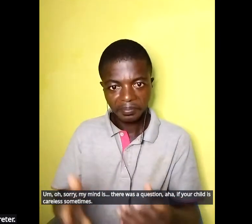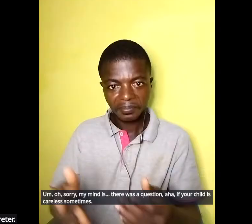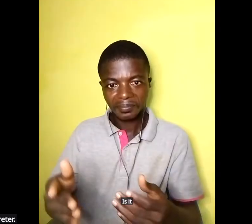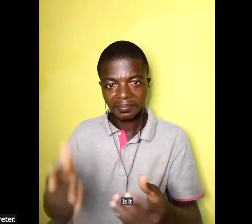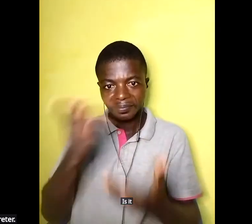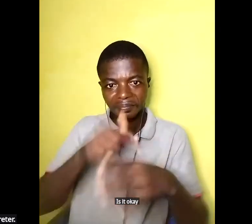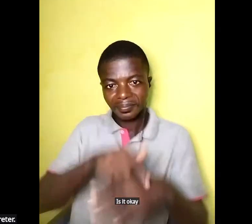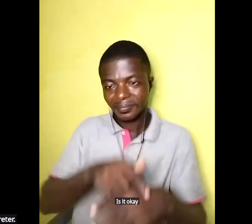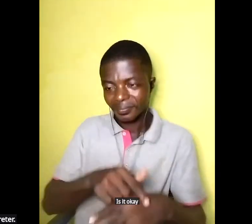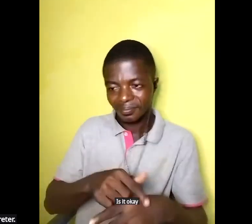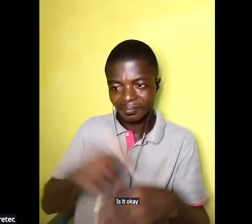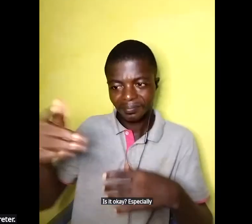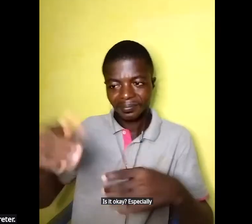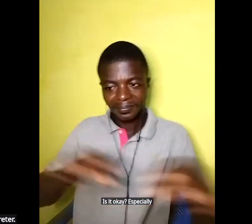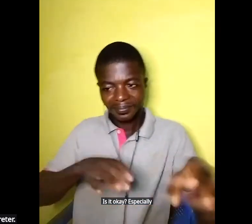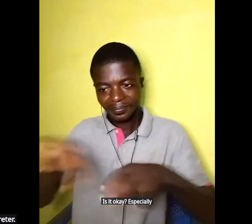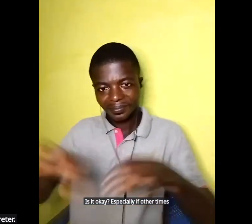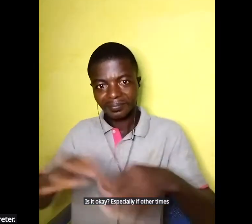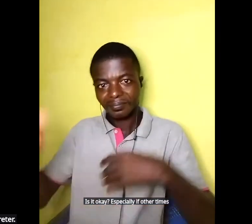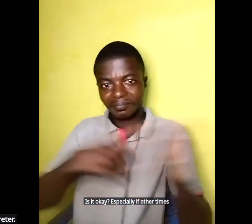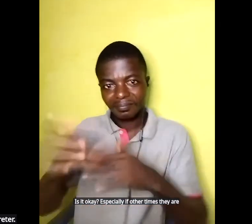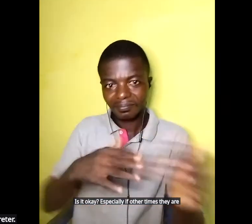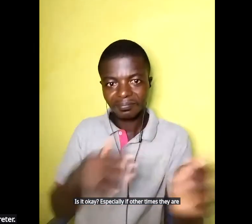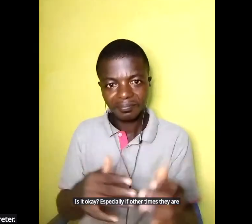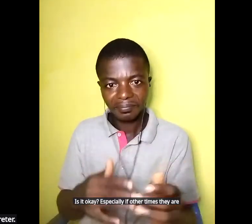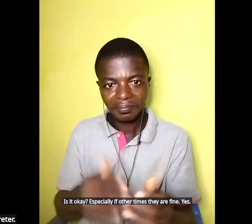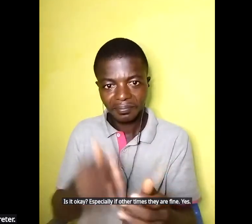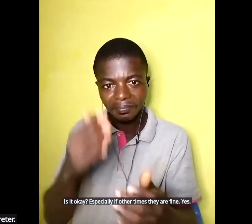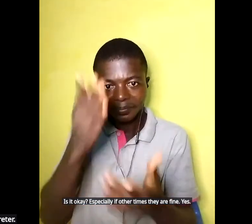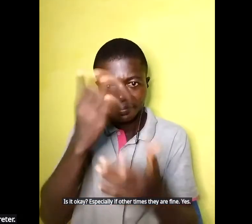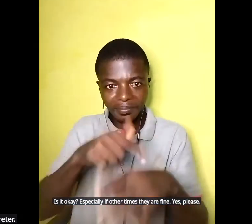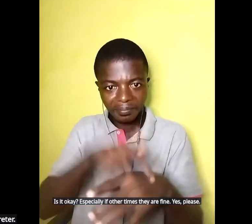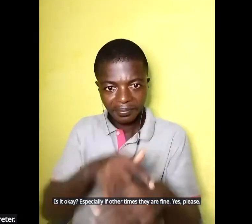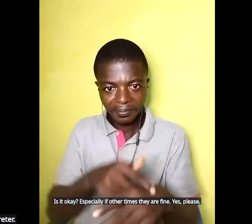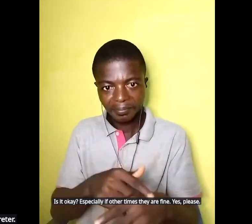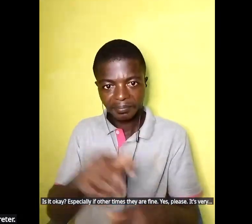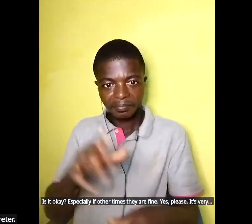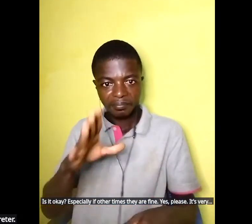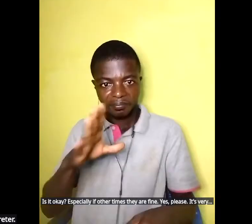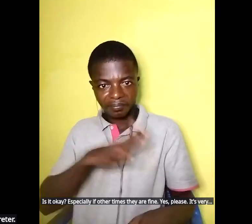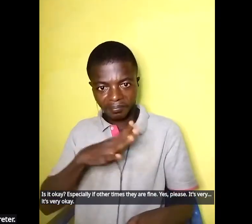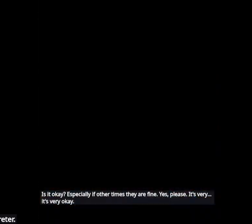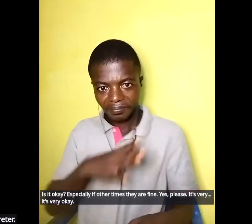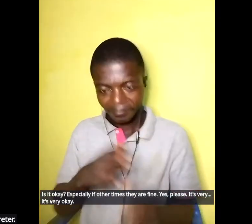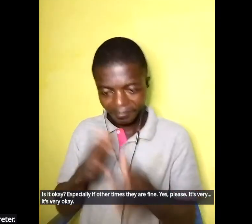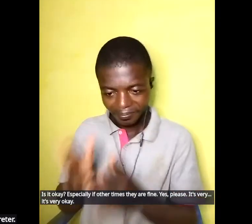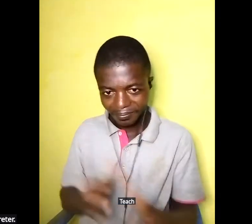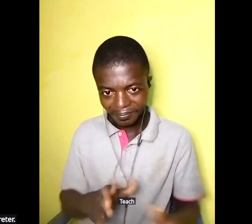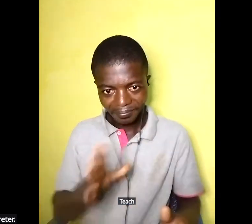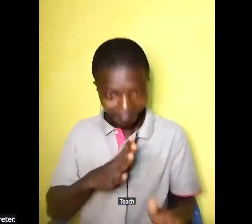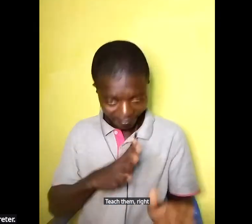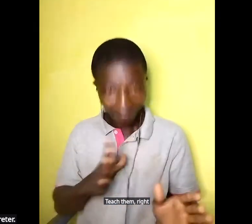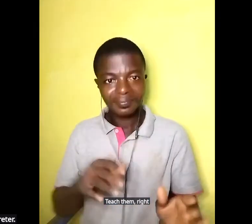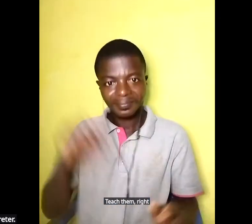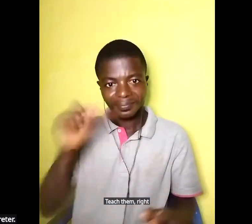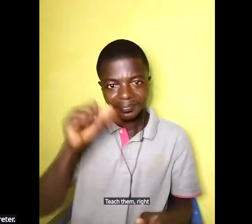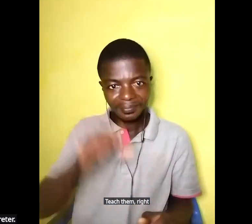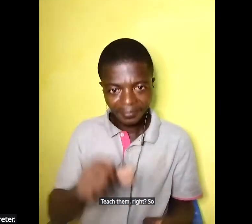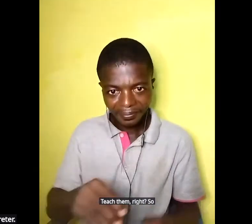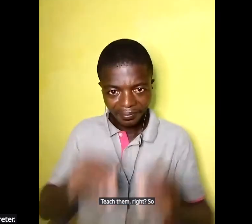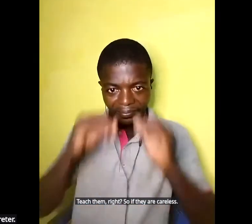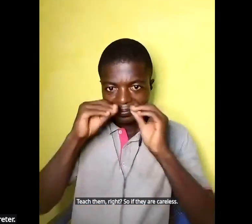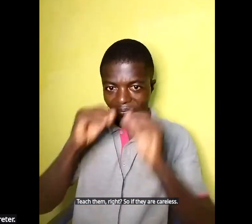okay? Especially if other times they are fine. Yes, please. It's very okay. Teach them, right? If they are